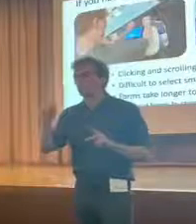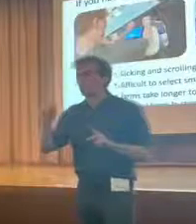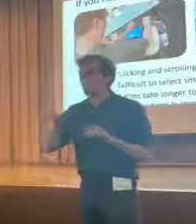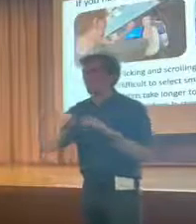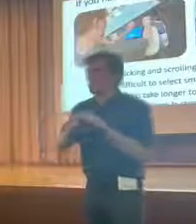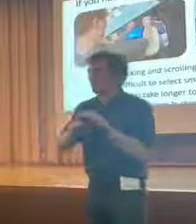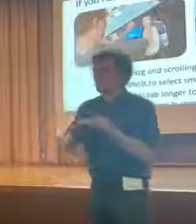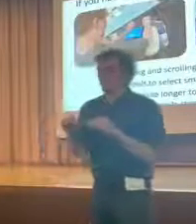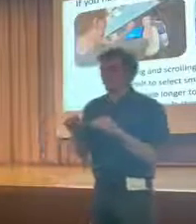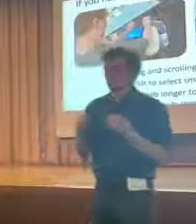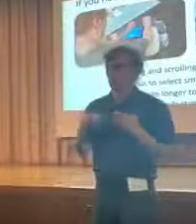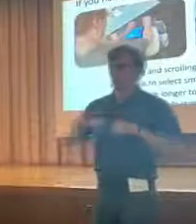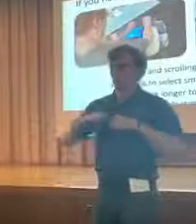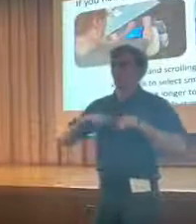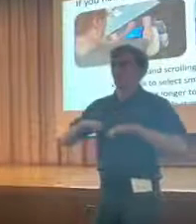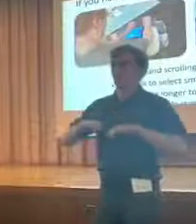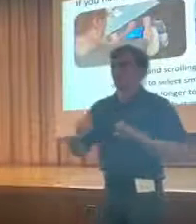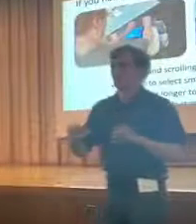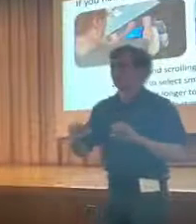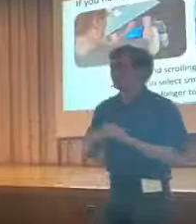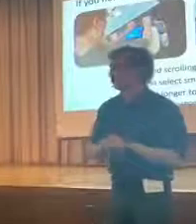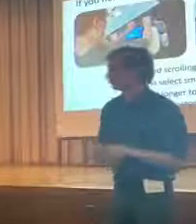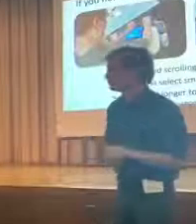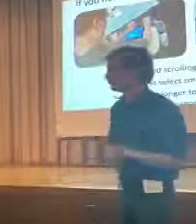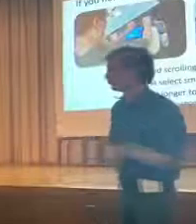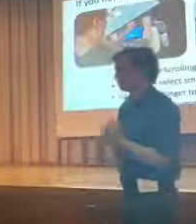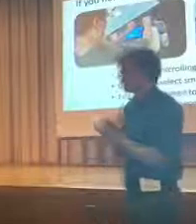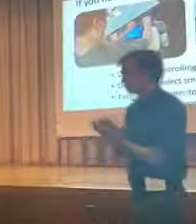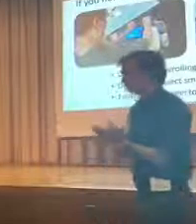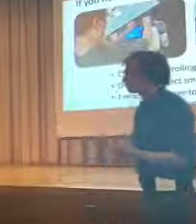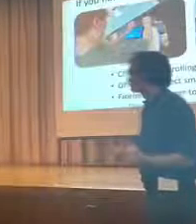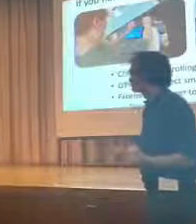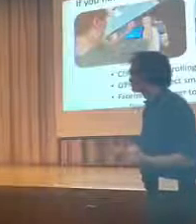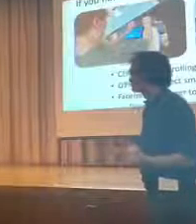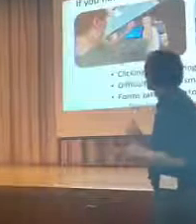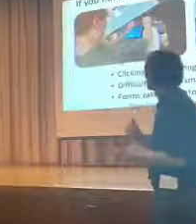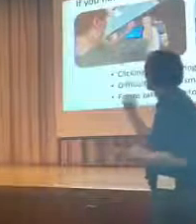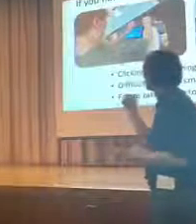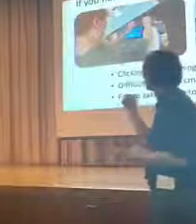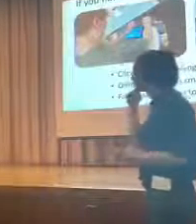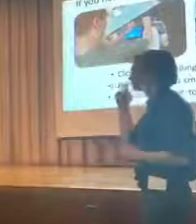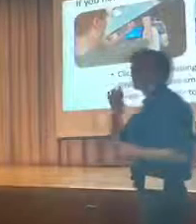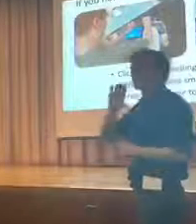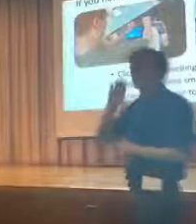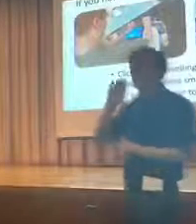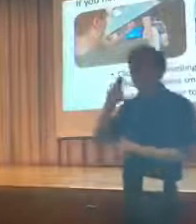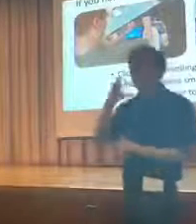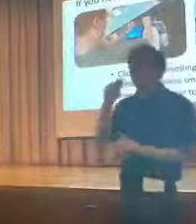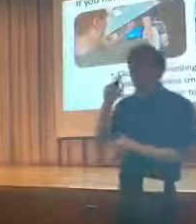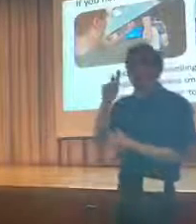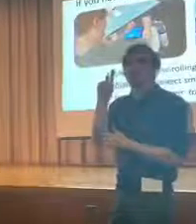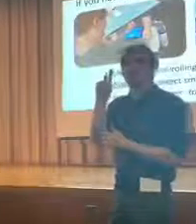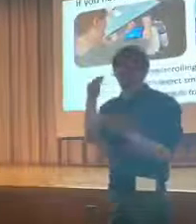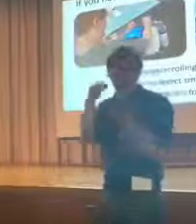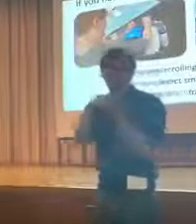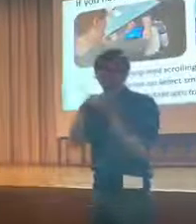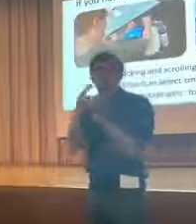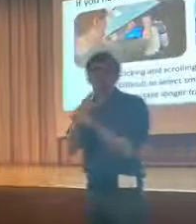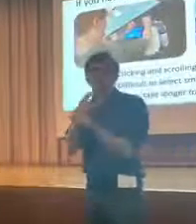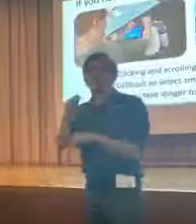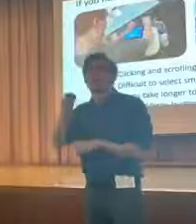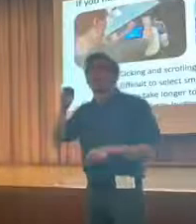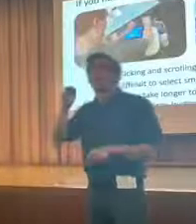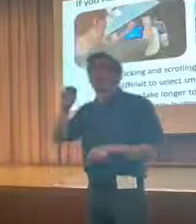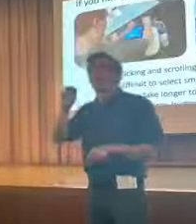is using a Microsoft Surface tablet with a stylus, which is what he does when he works in our office. So for